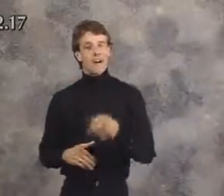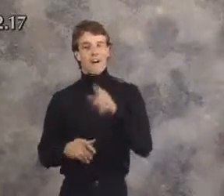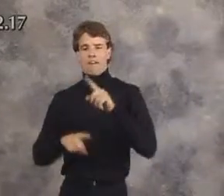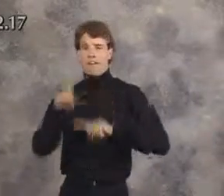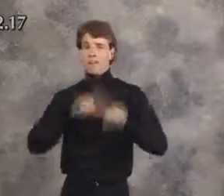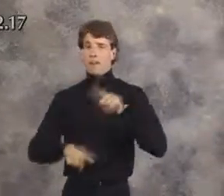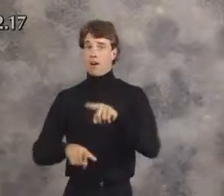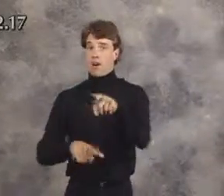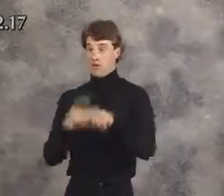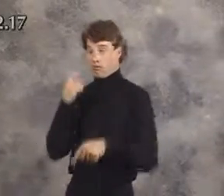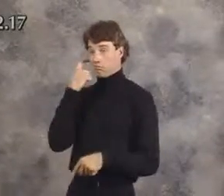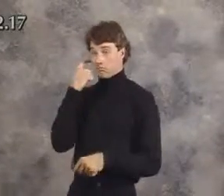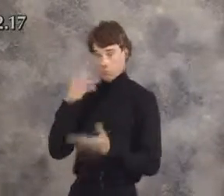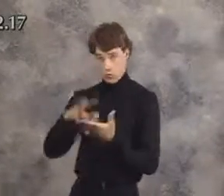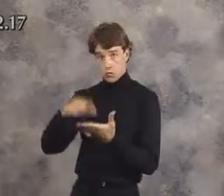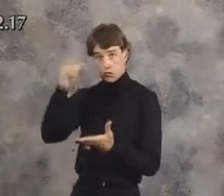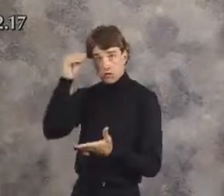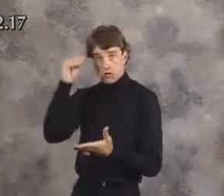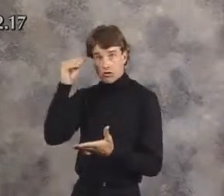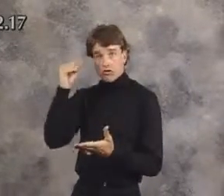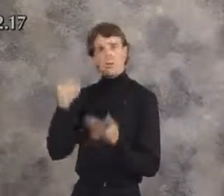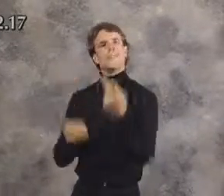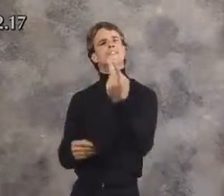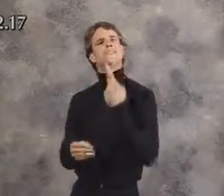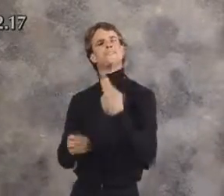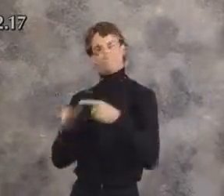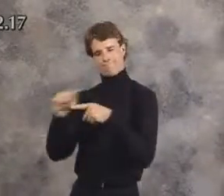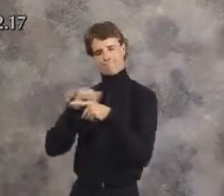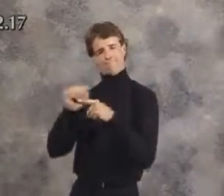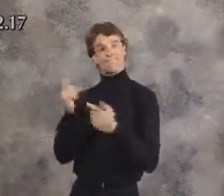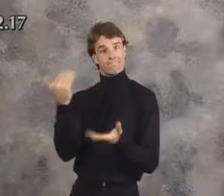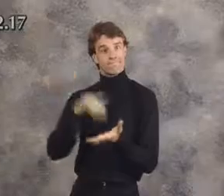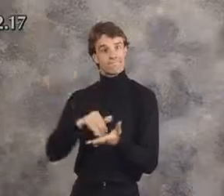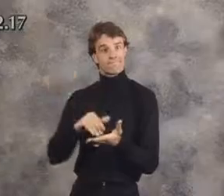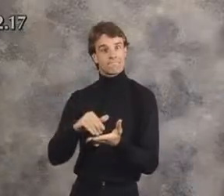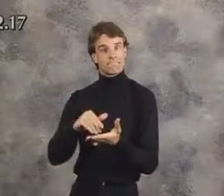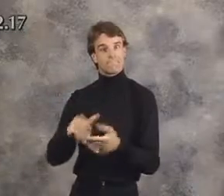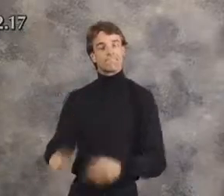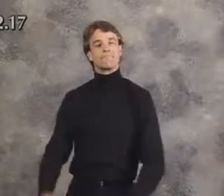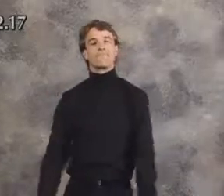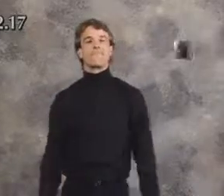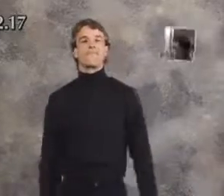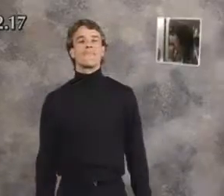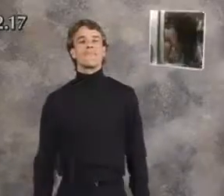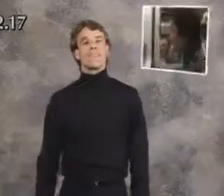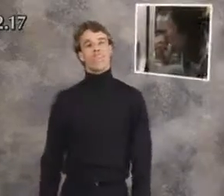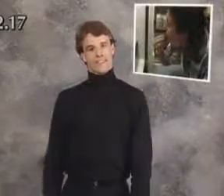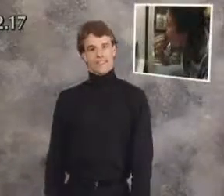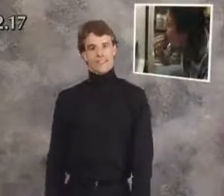Hi again. Let's review the signs you've recently learned.